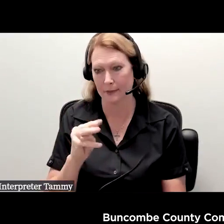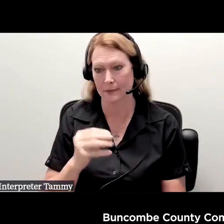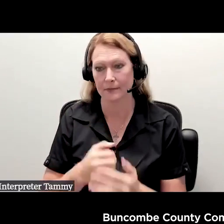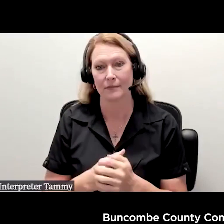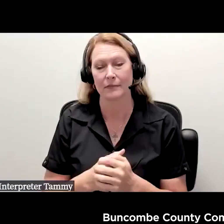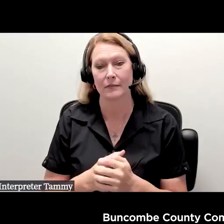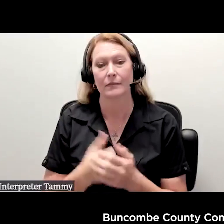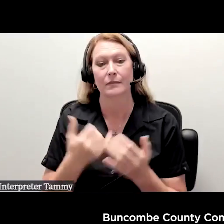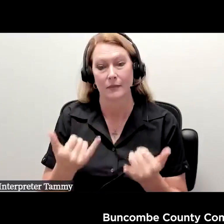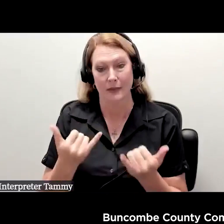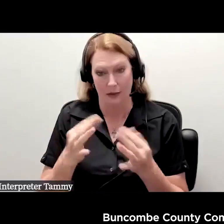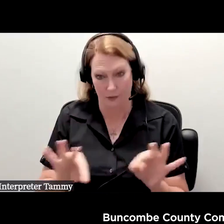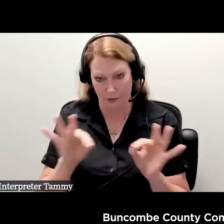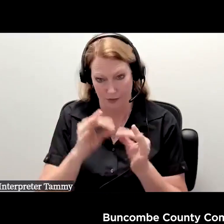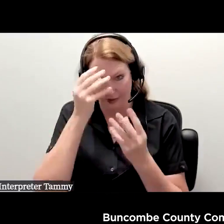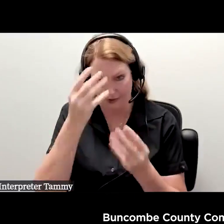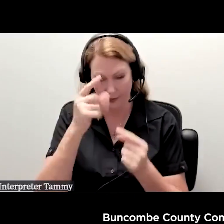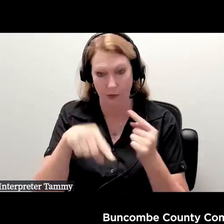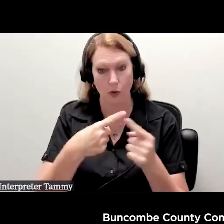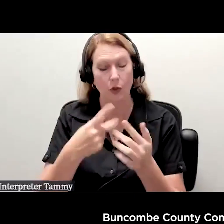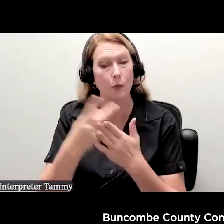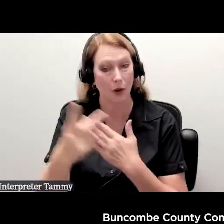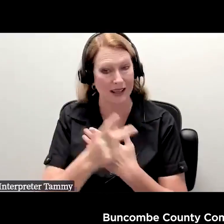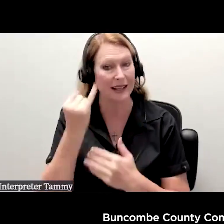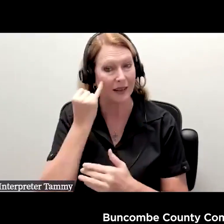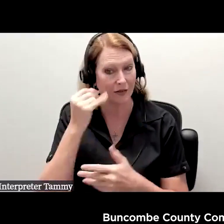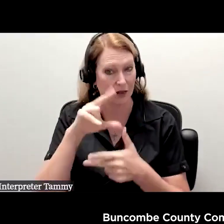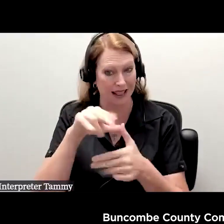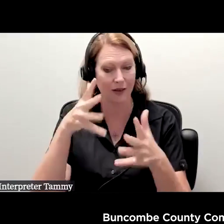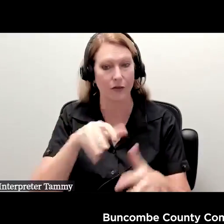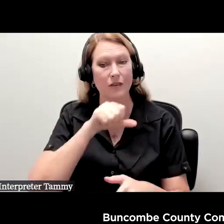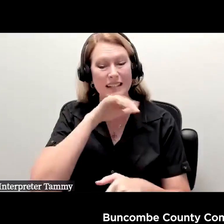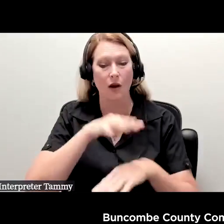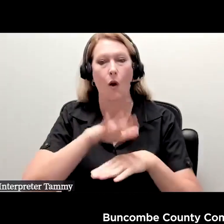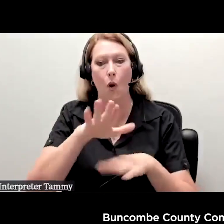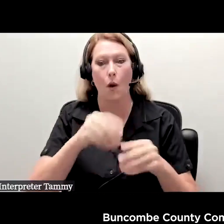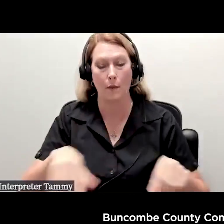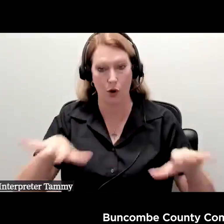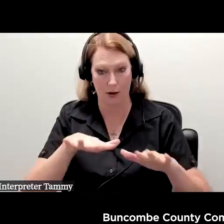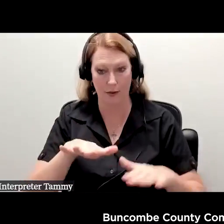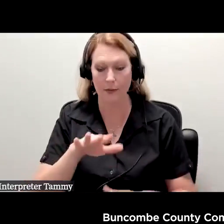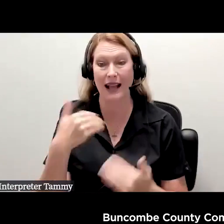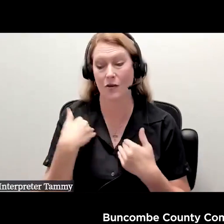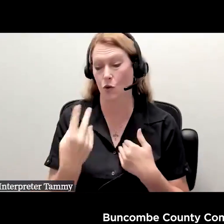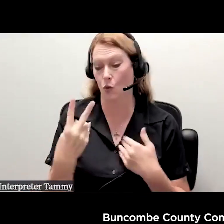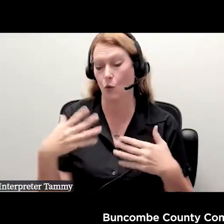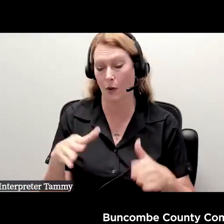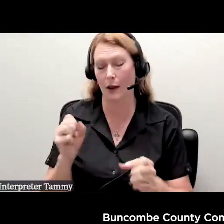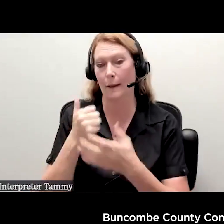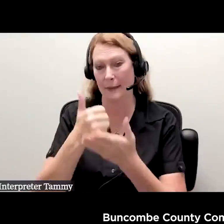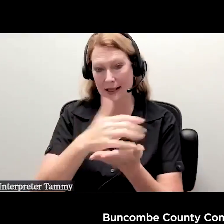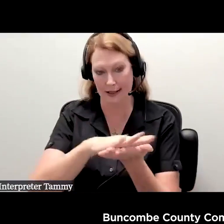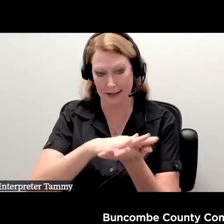Now here's some important information on a program if Helene left debris on your property. Buncombe County has 2 ways that we can help you clean